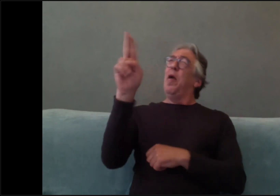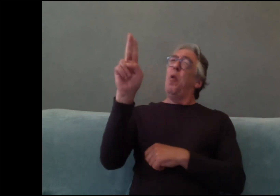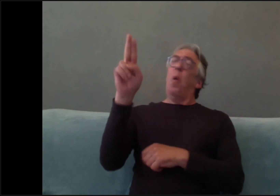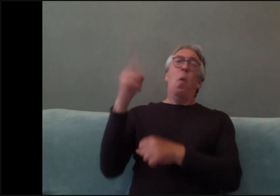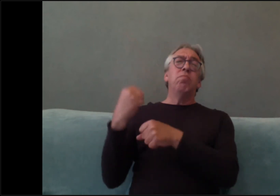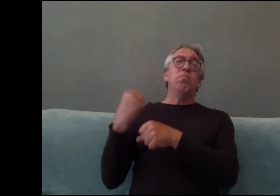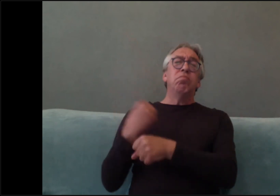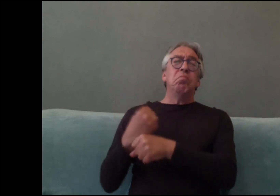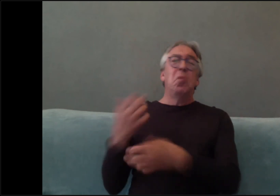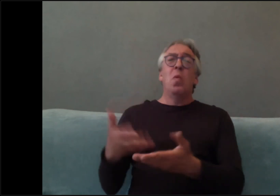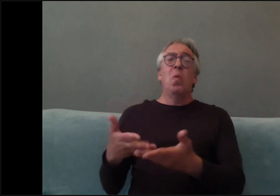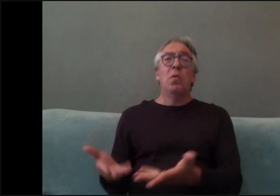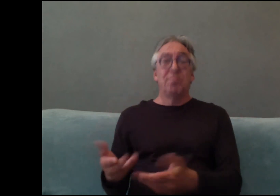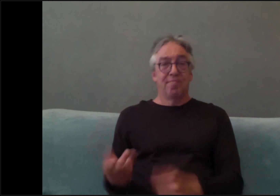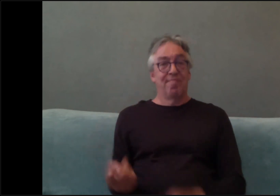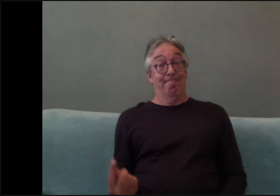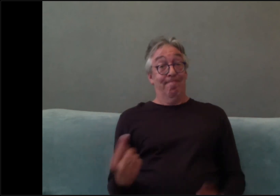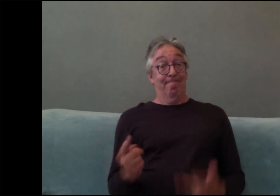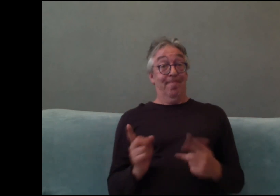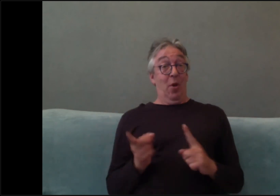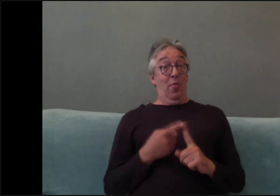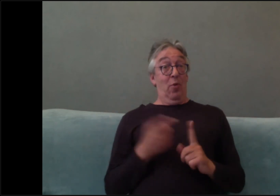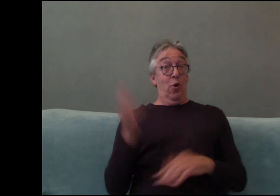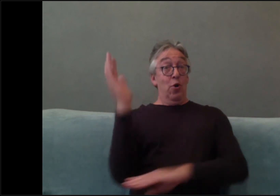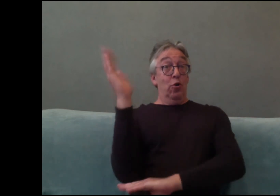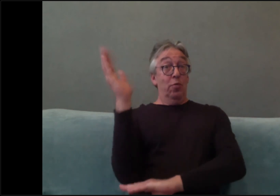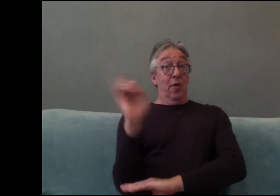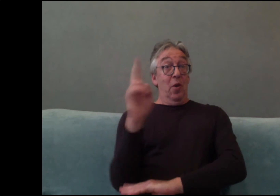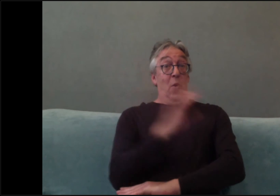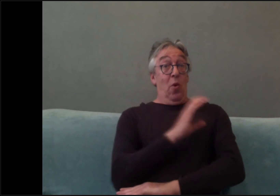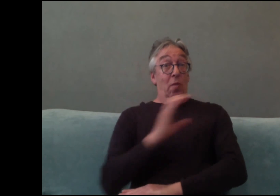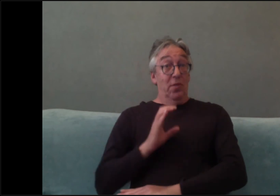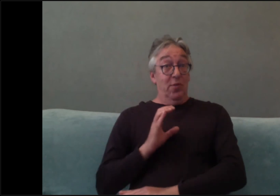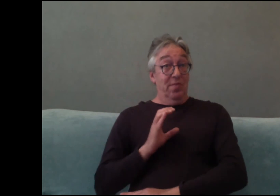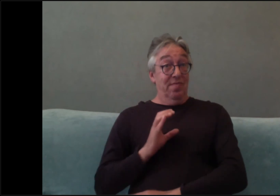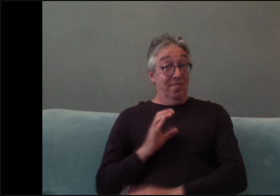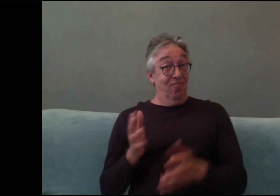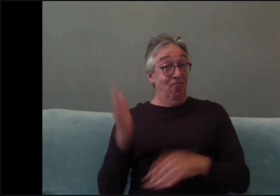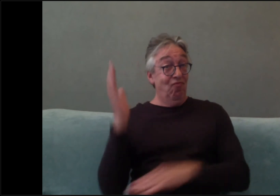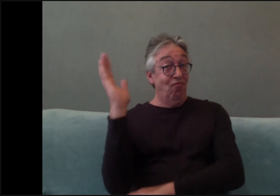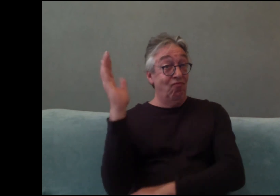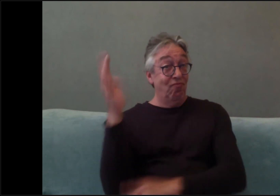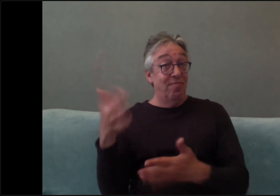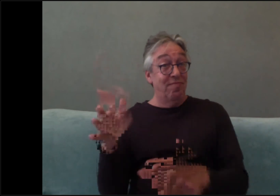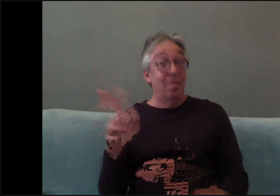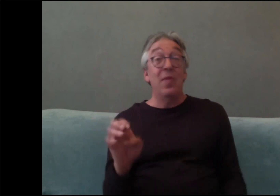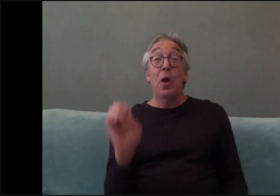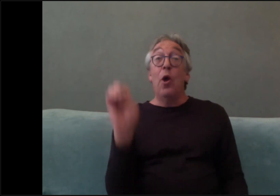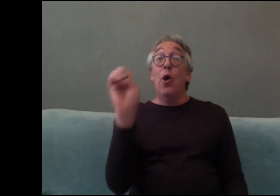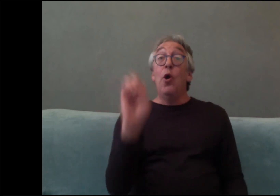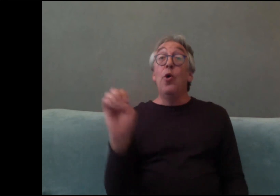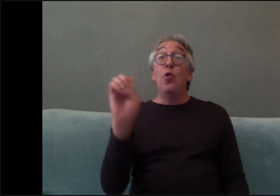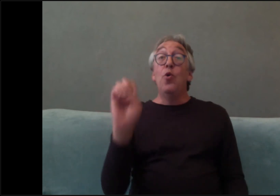already mentioned the European semester. It's delivering on goals and targets of Europe 2020 strategy,